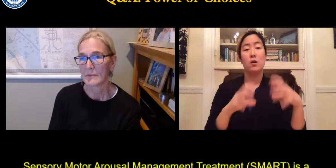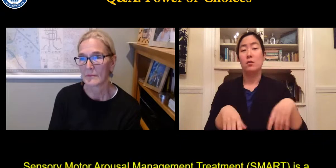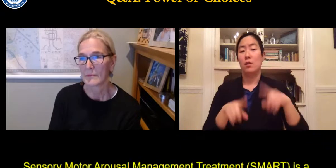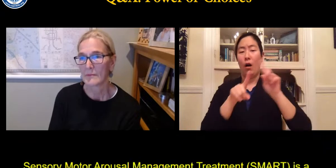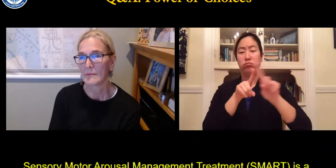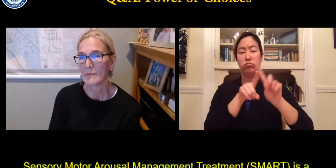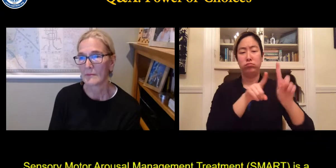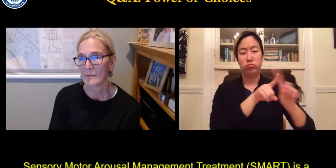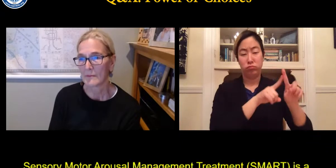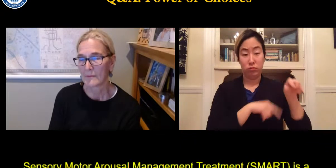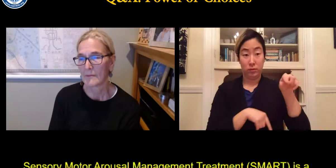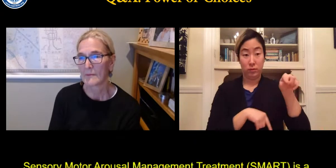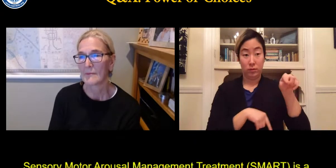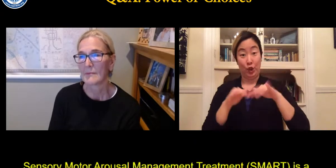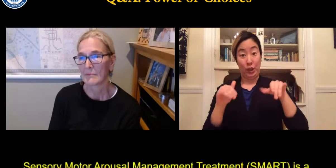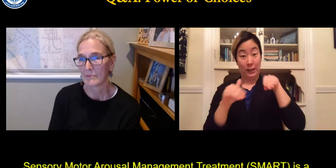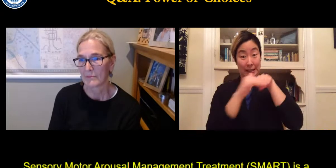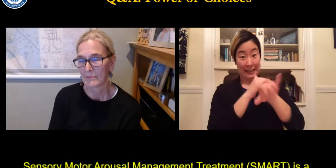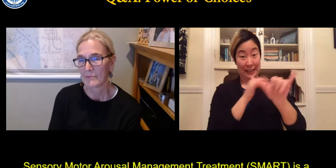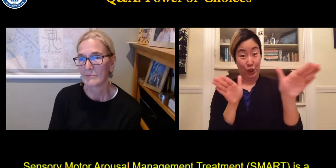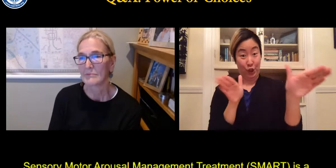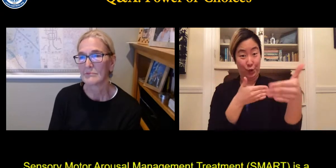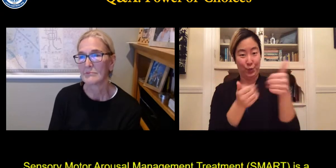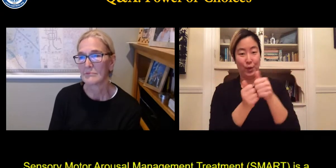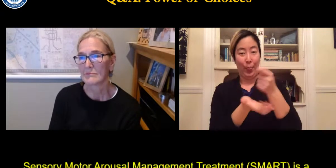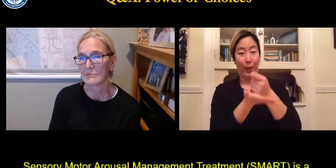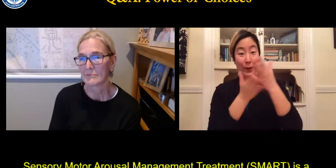rooms with cushions, springboards,